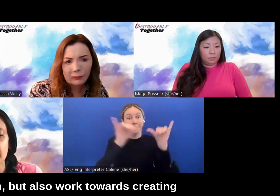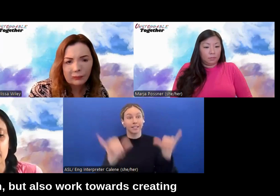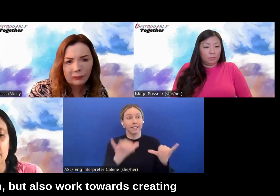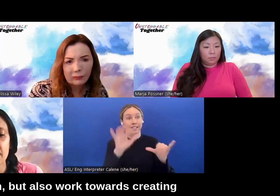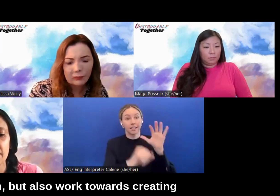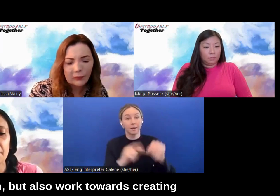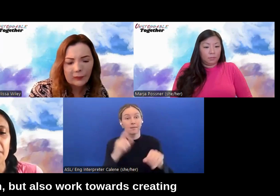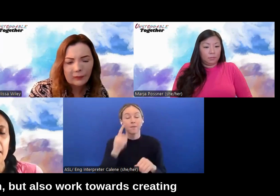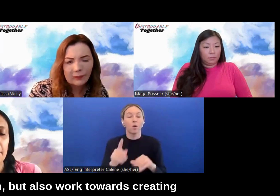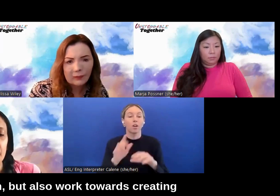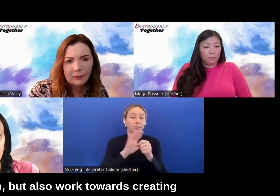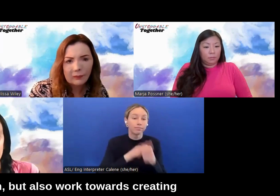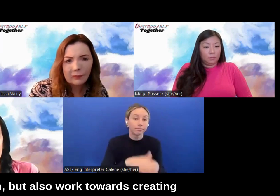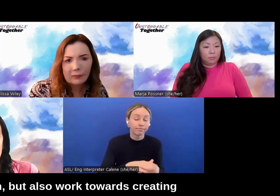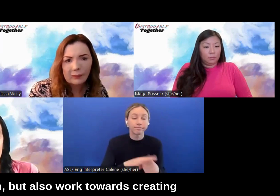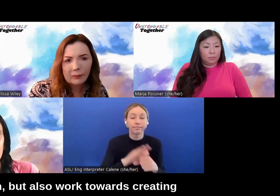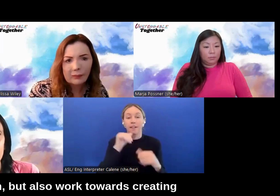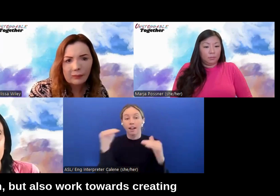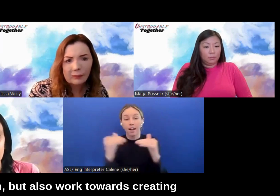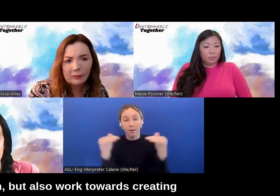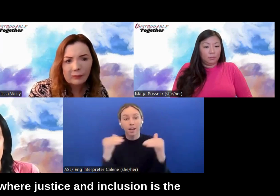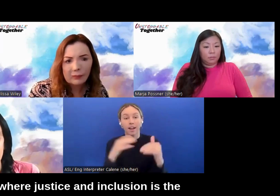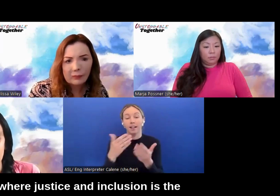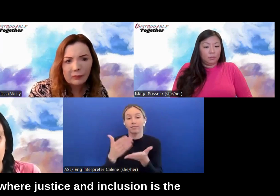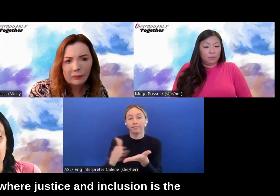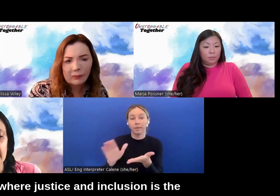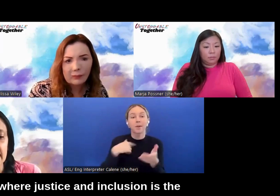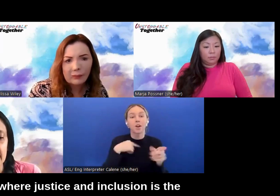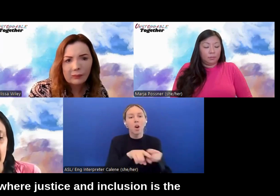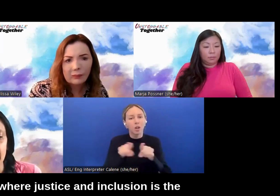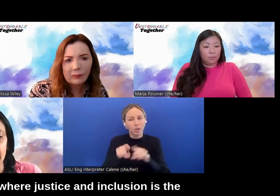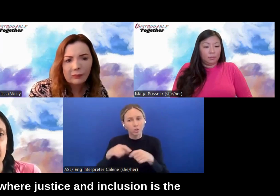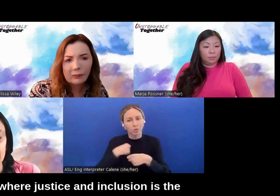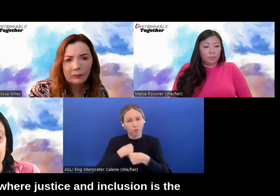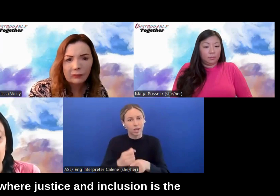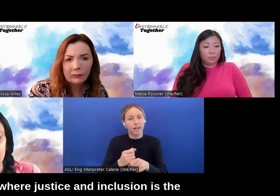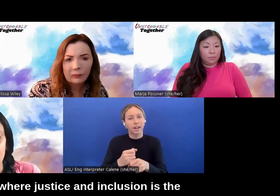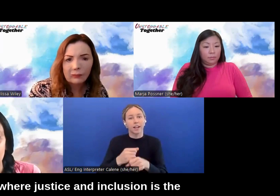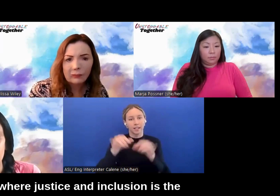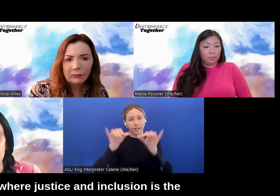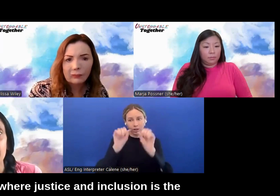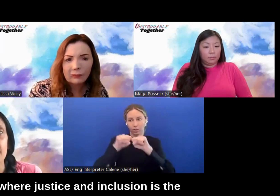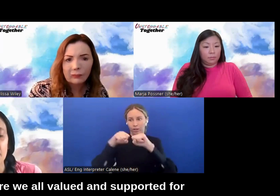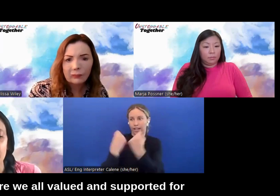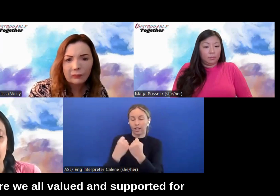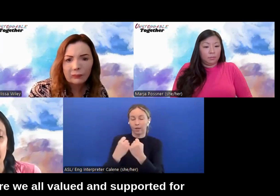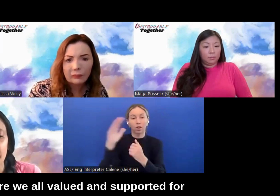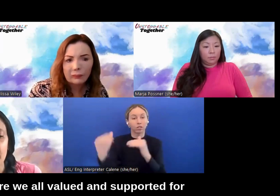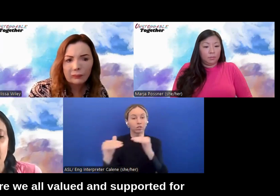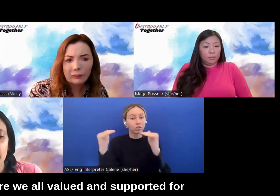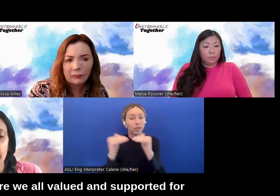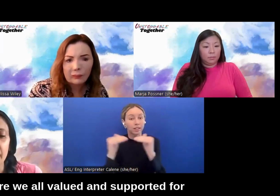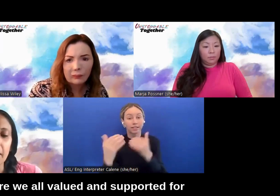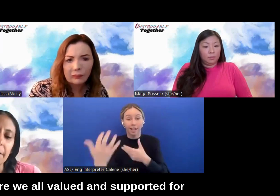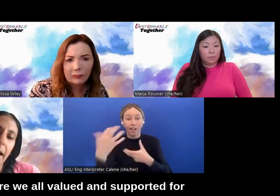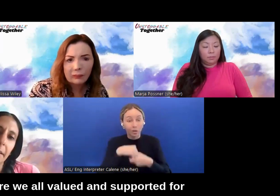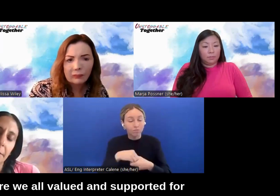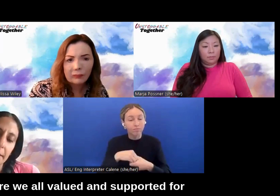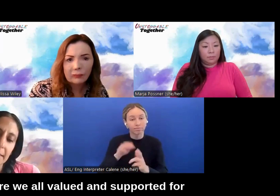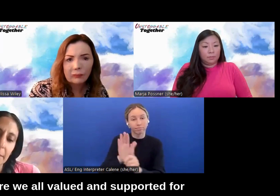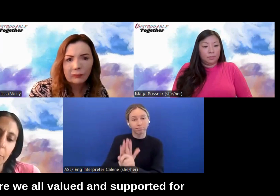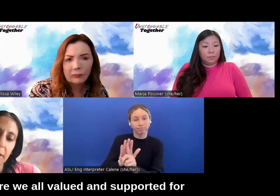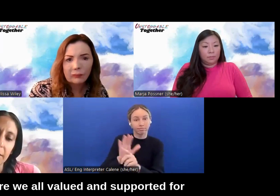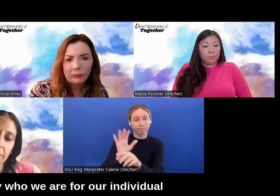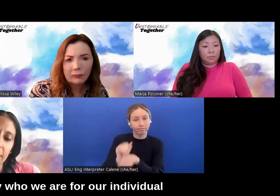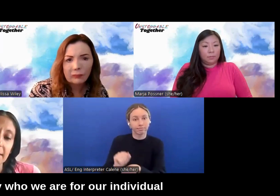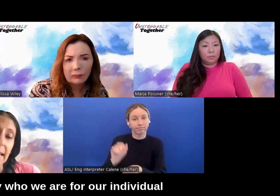and exclusion, but also work towards creating a society where justice and inclusion is the norm, where we are all valued